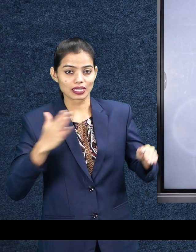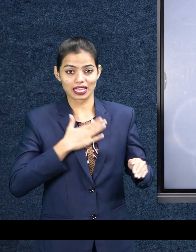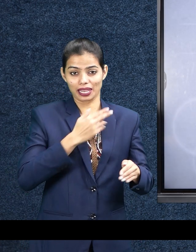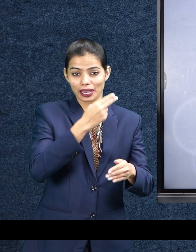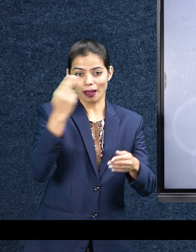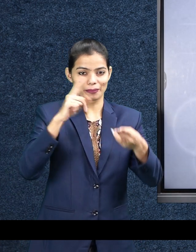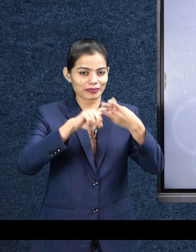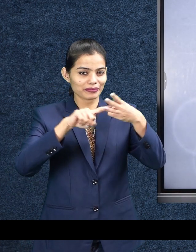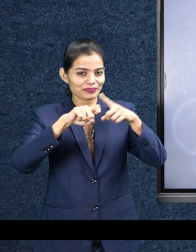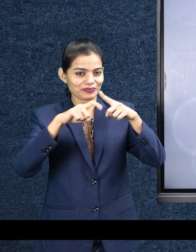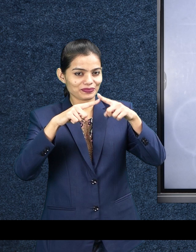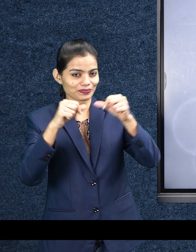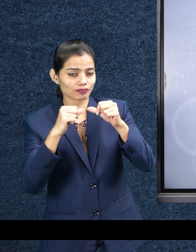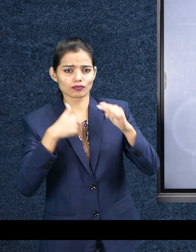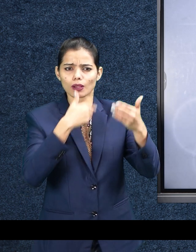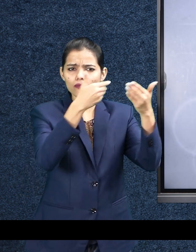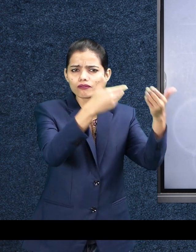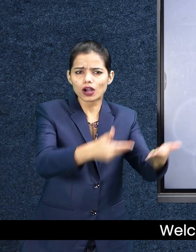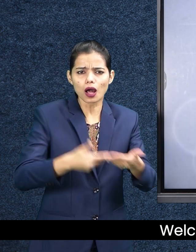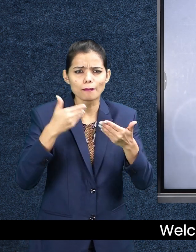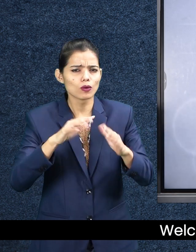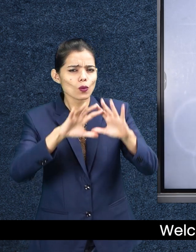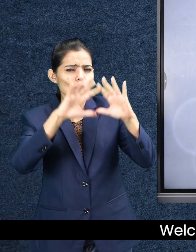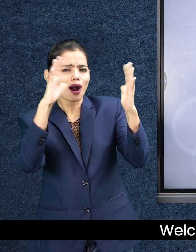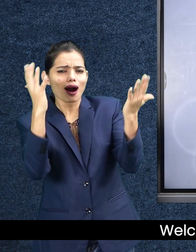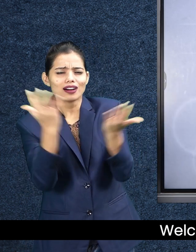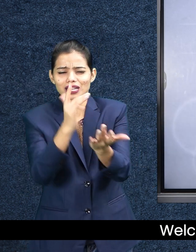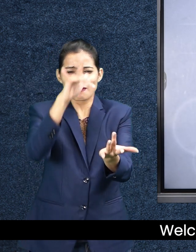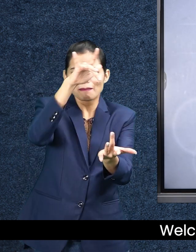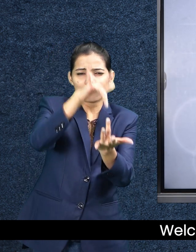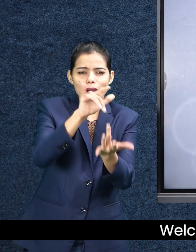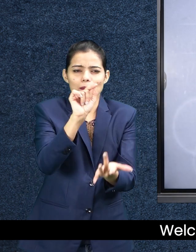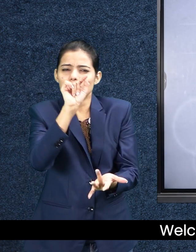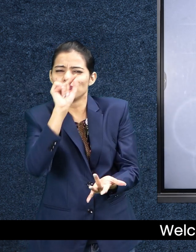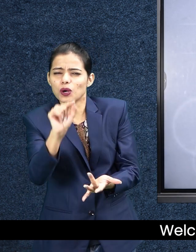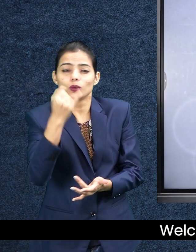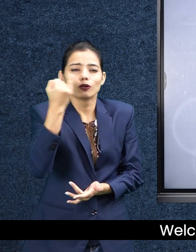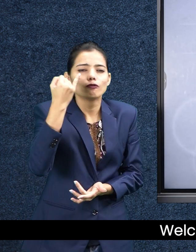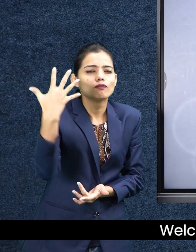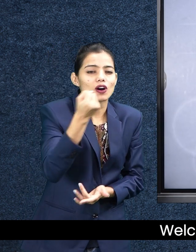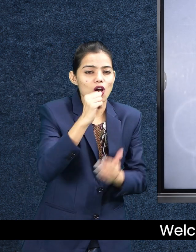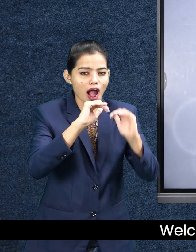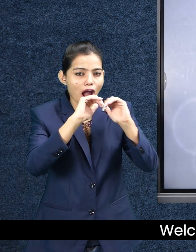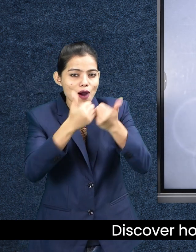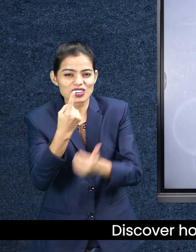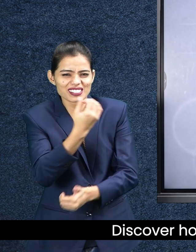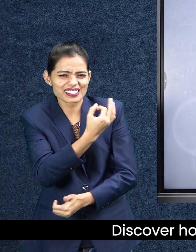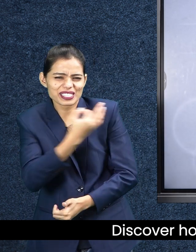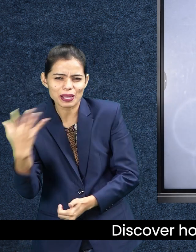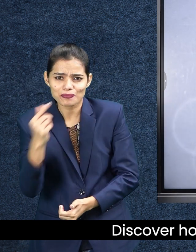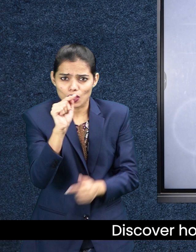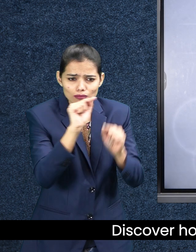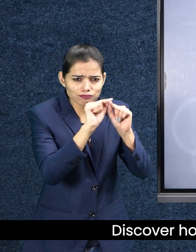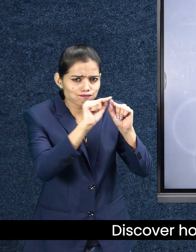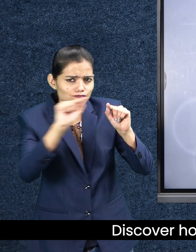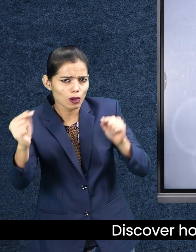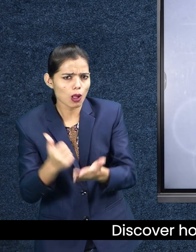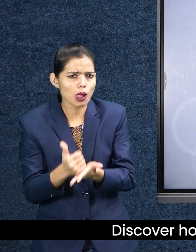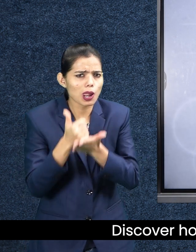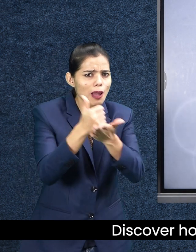students, I am Ekta. Welcome to the world of midpoints. Discover how this special point helps